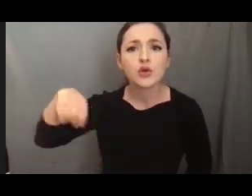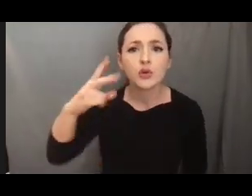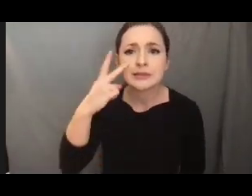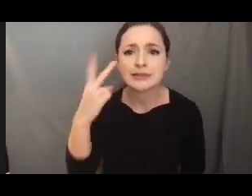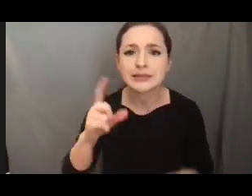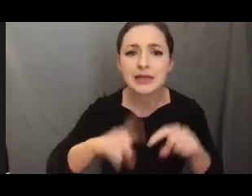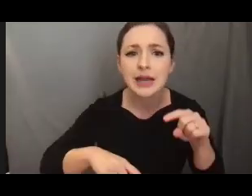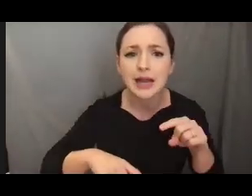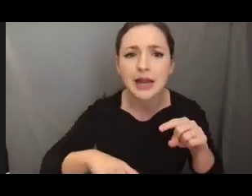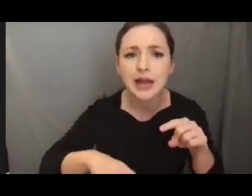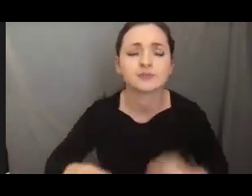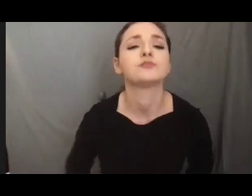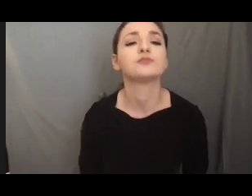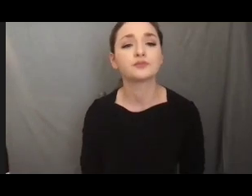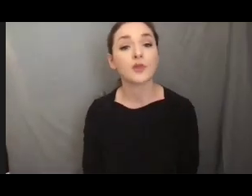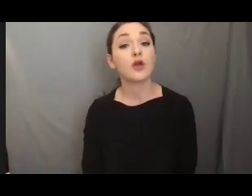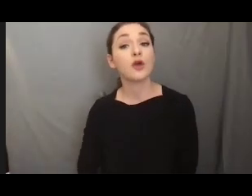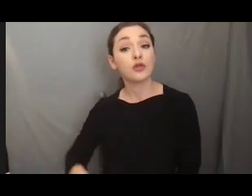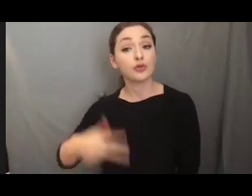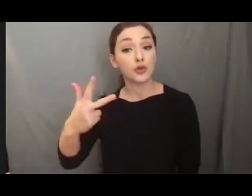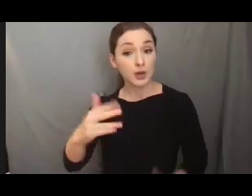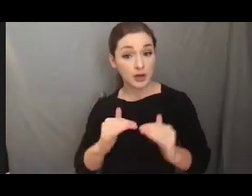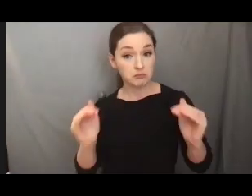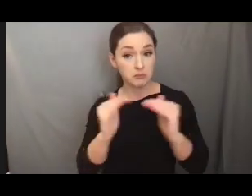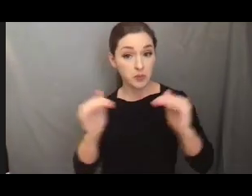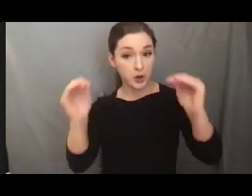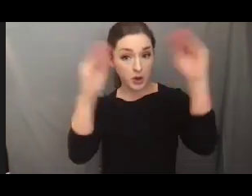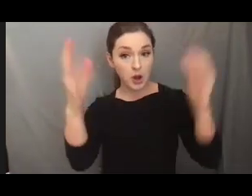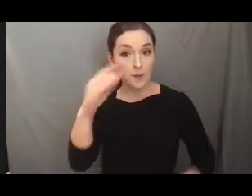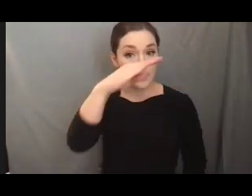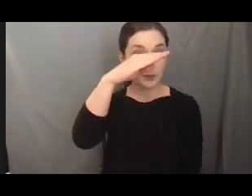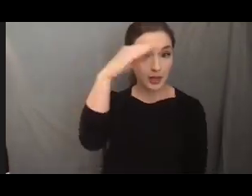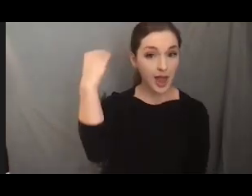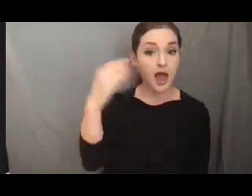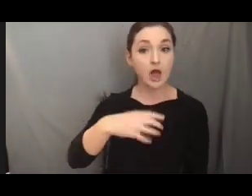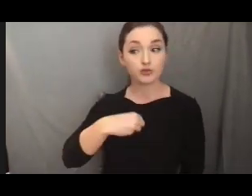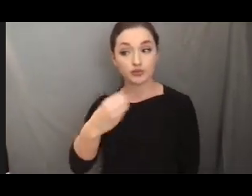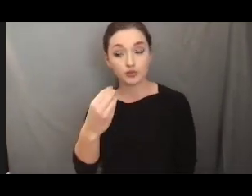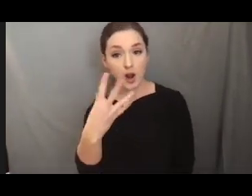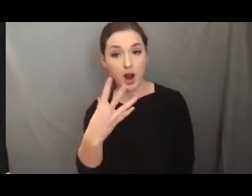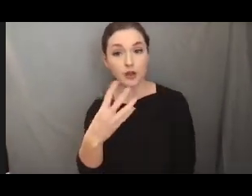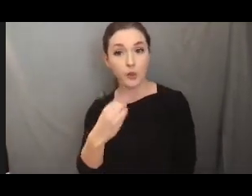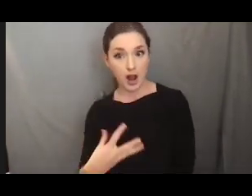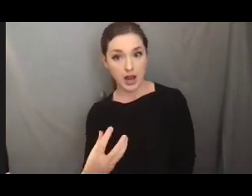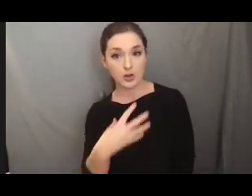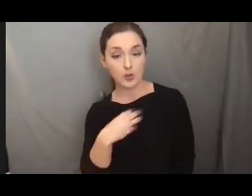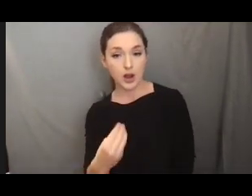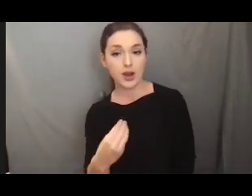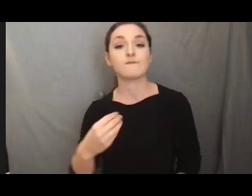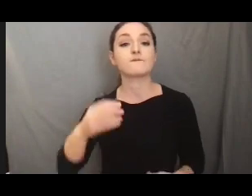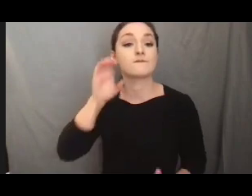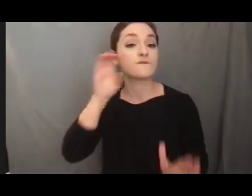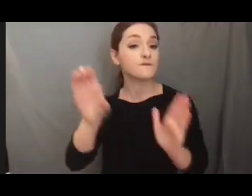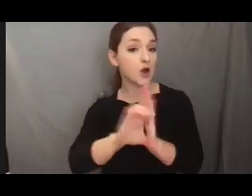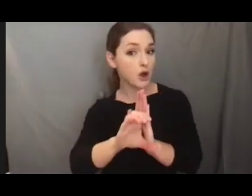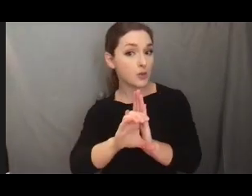3 stories of black and white photos that makes up one huge image. And you can see the eyes and the head are on the